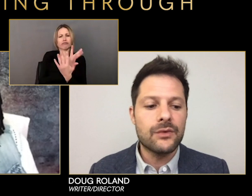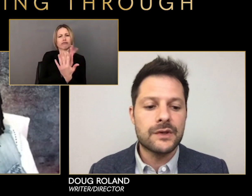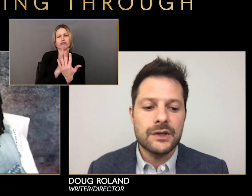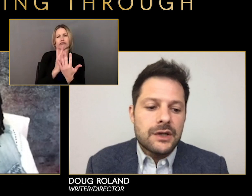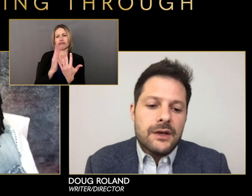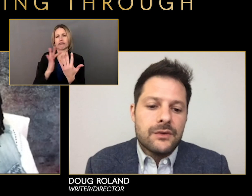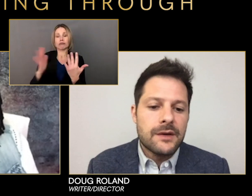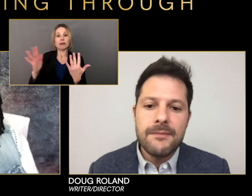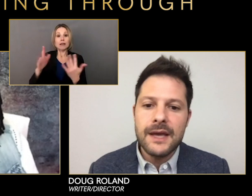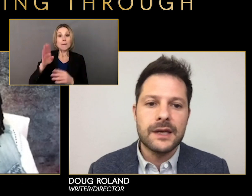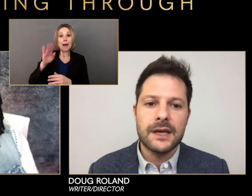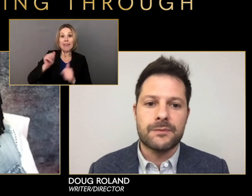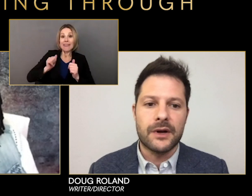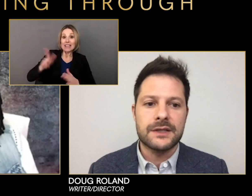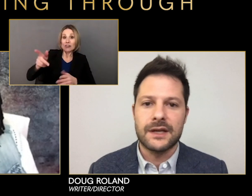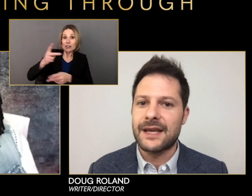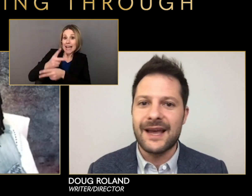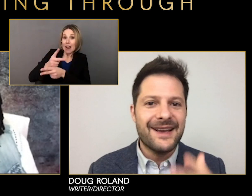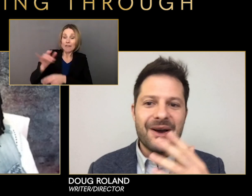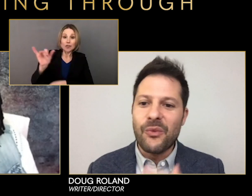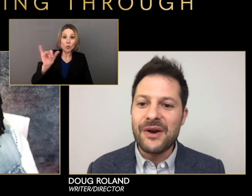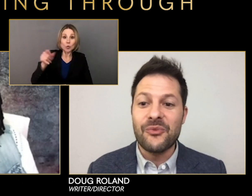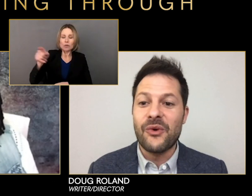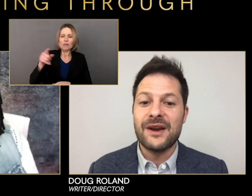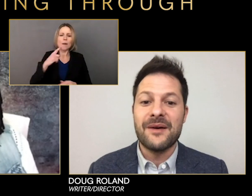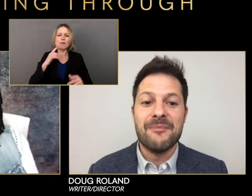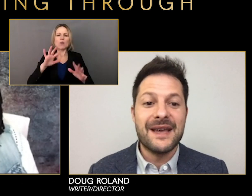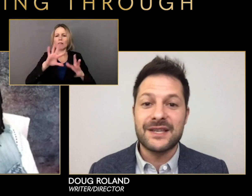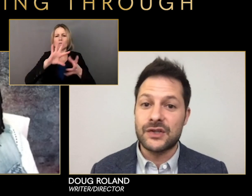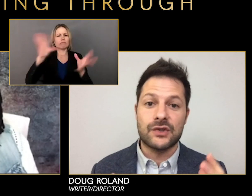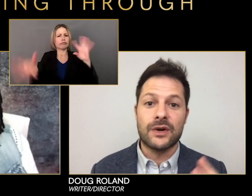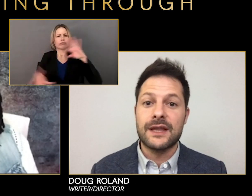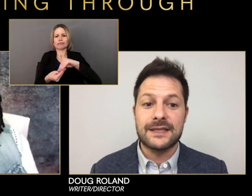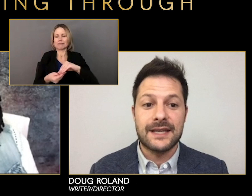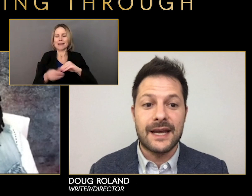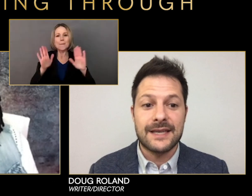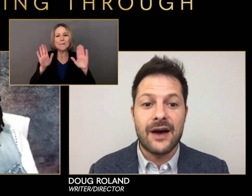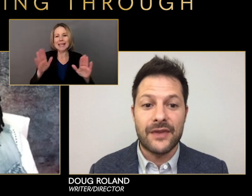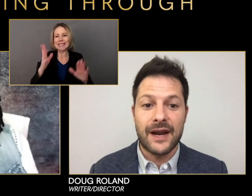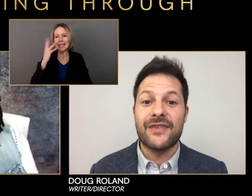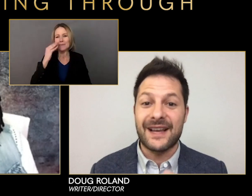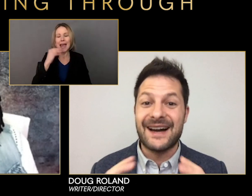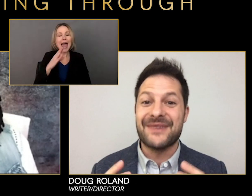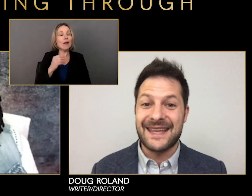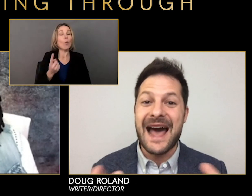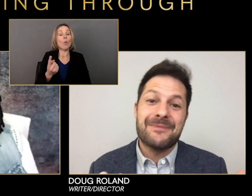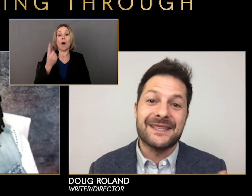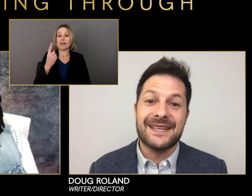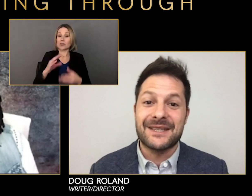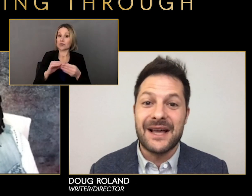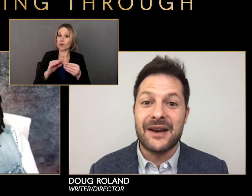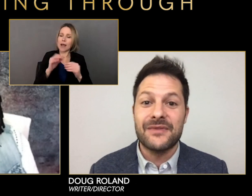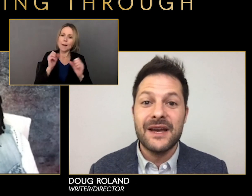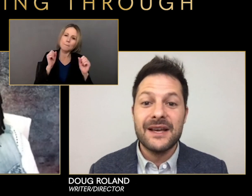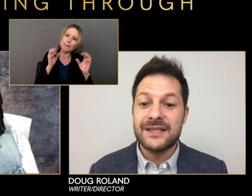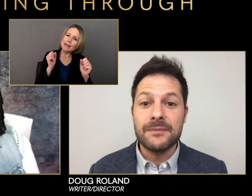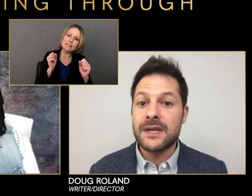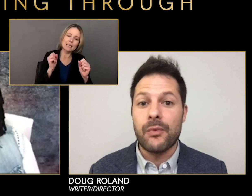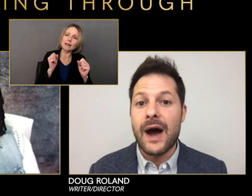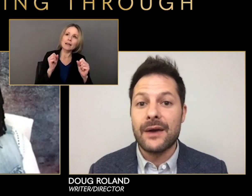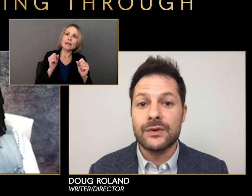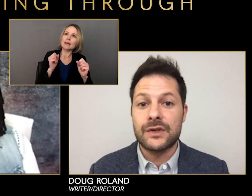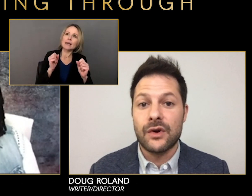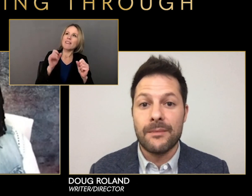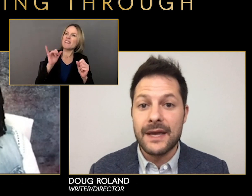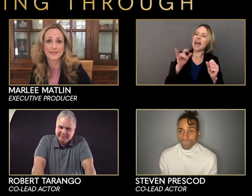know, again, it was an amazing experience. And again, one amazing story that stands out that I think kind of sums